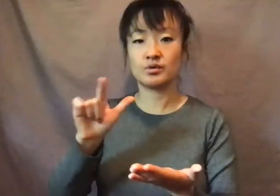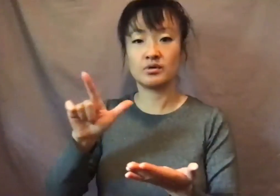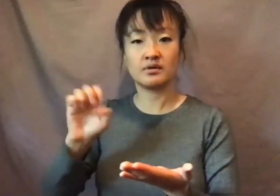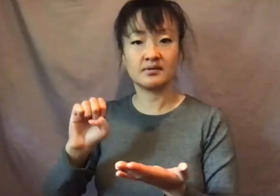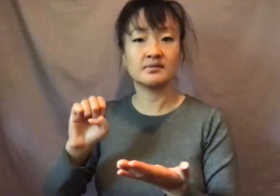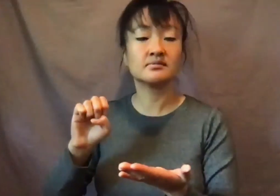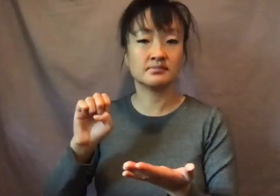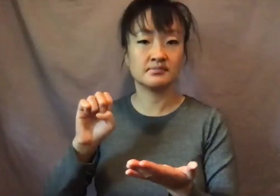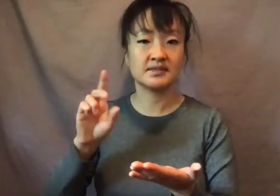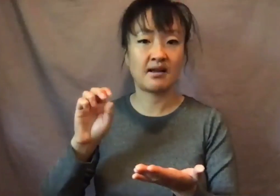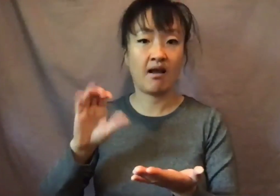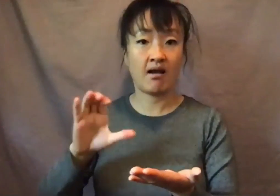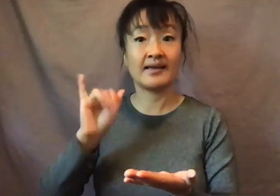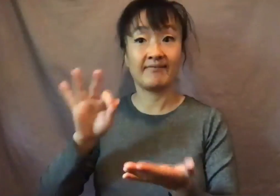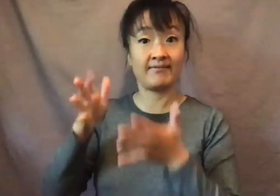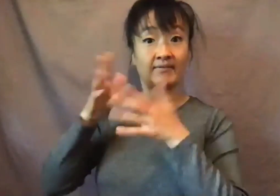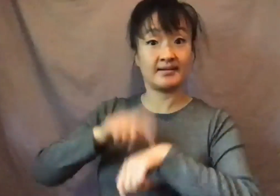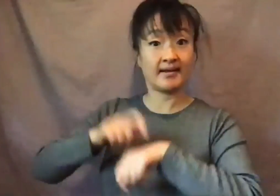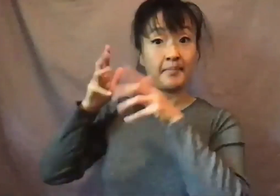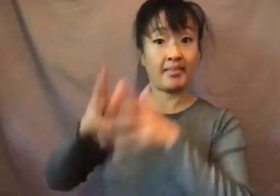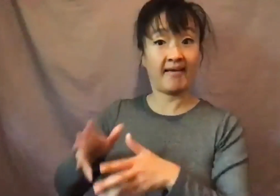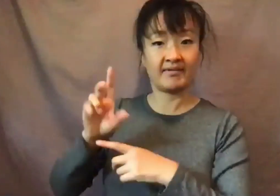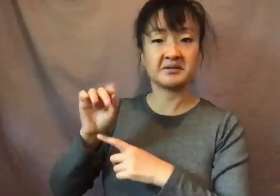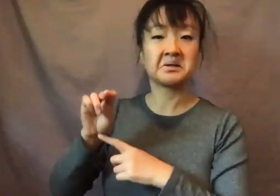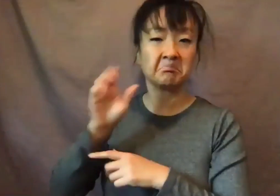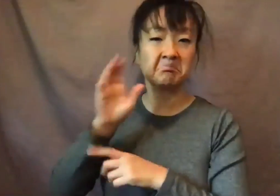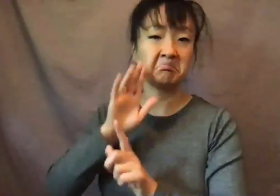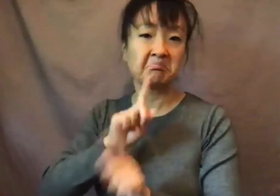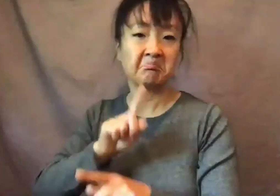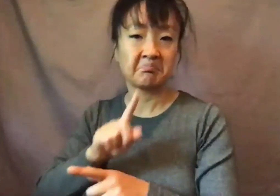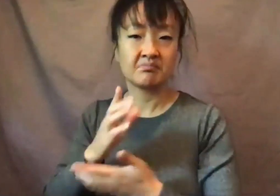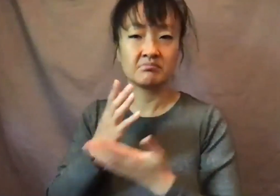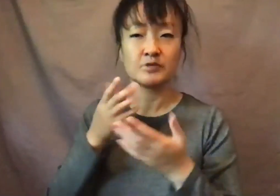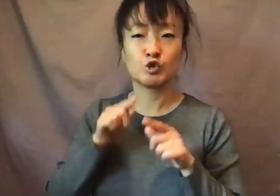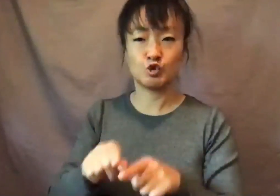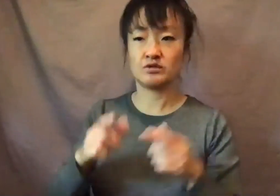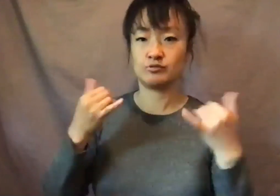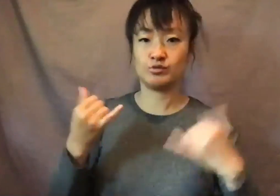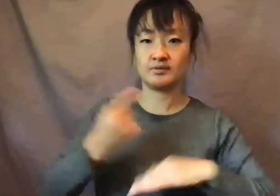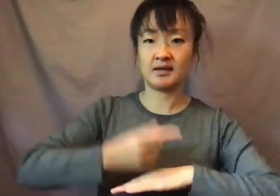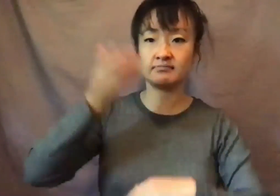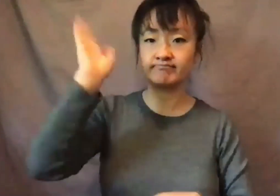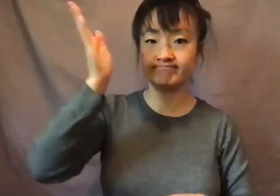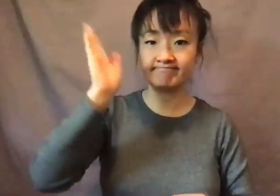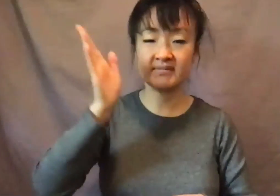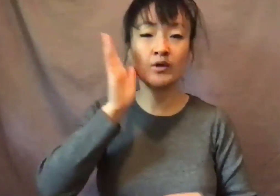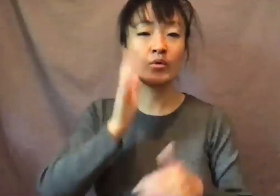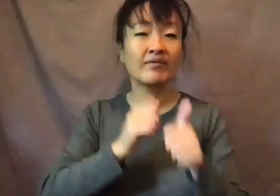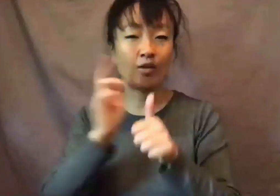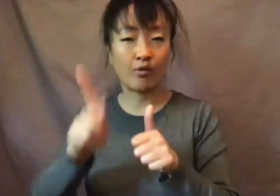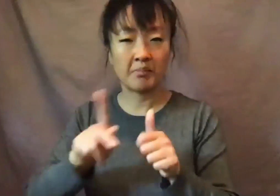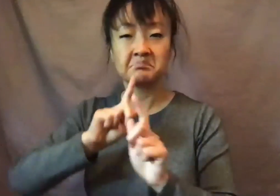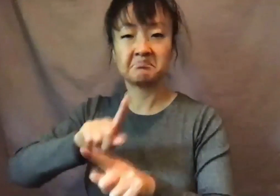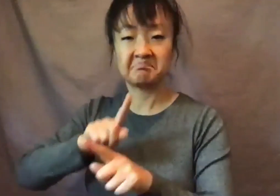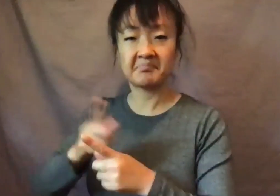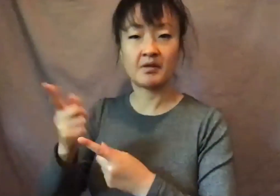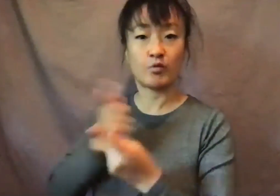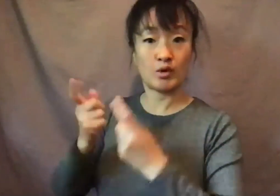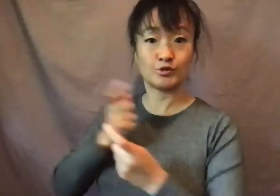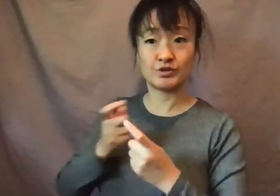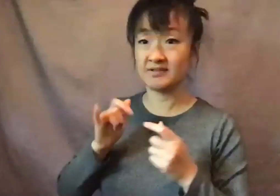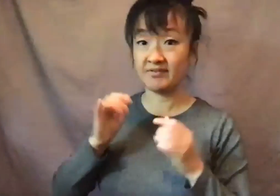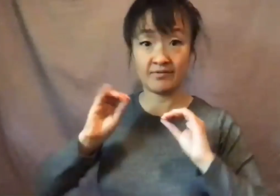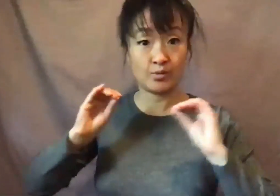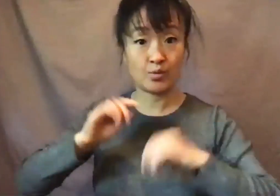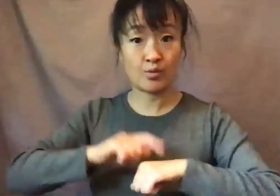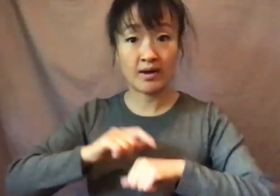Donna will answer some of them during our time together, and we'll follow up with responses to any questions we don't have time to